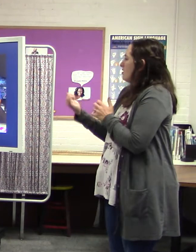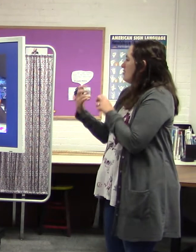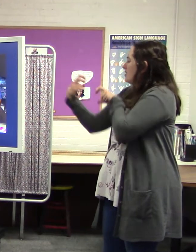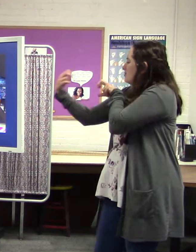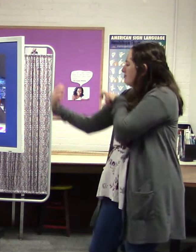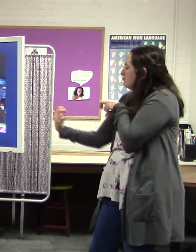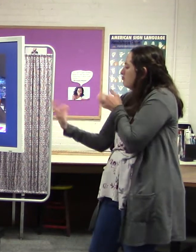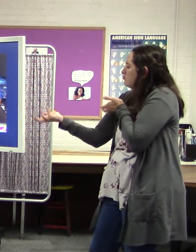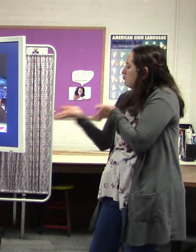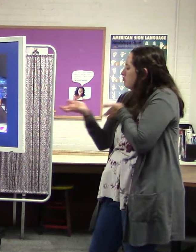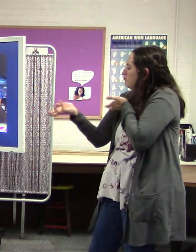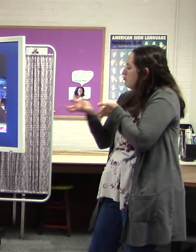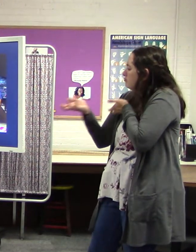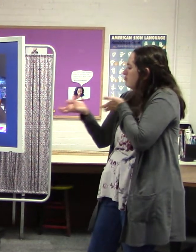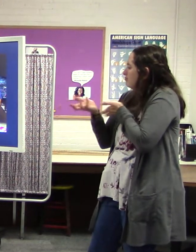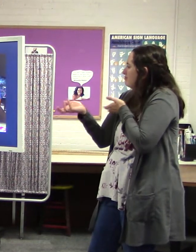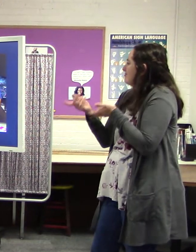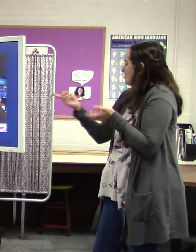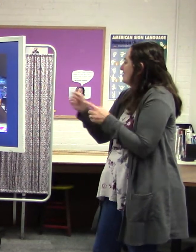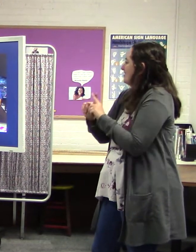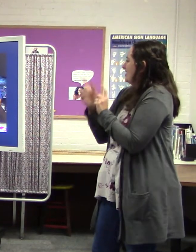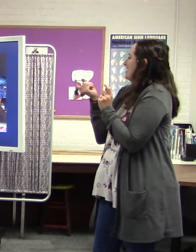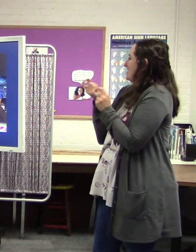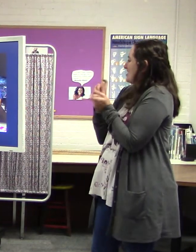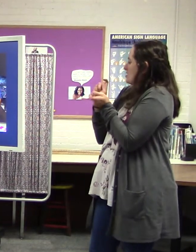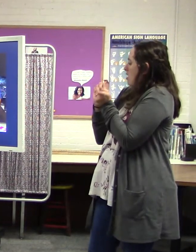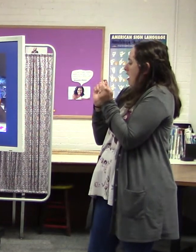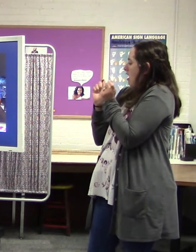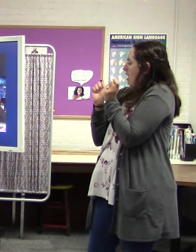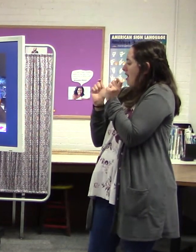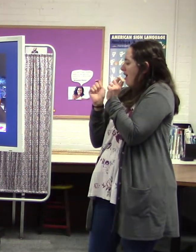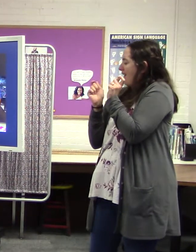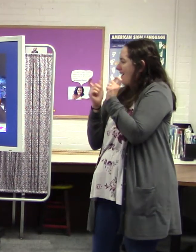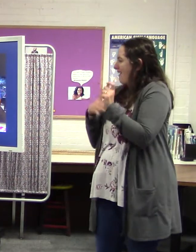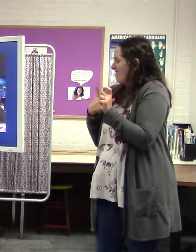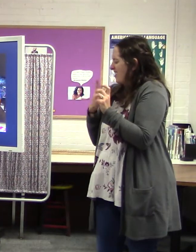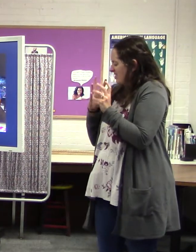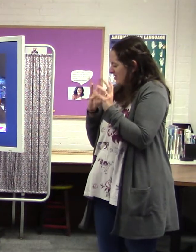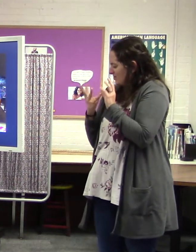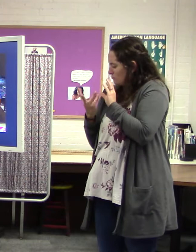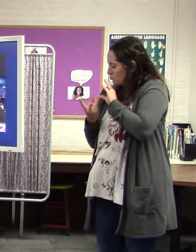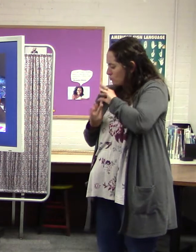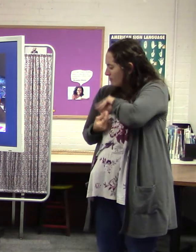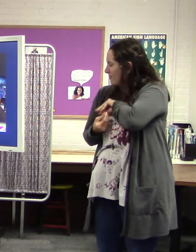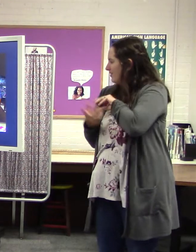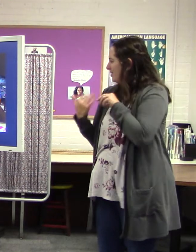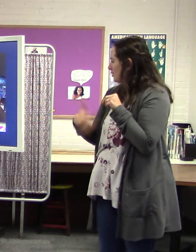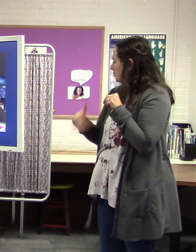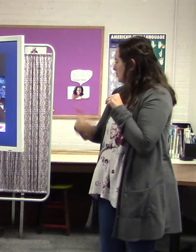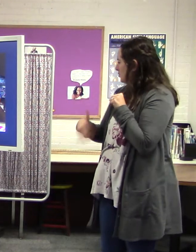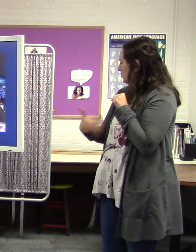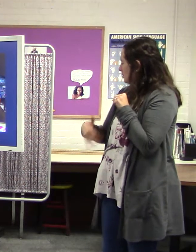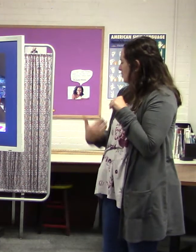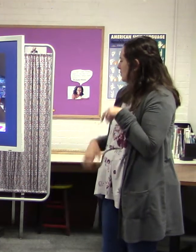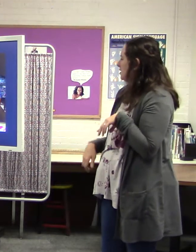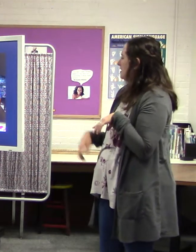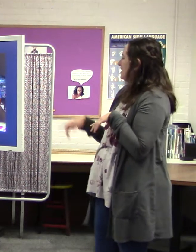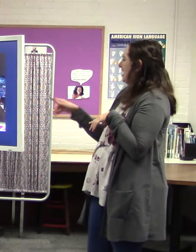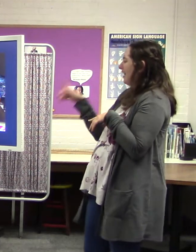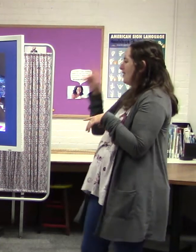sides. And when I sit down and have conversations with you, I can definitely see that shift where you're starting to incorporate these things